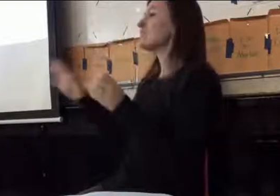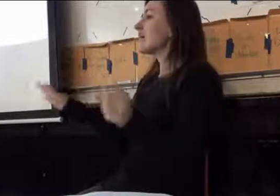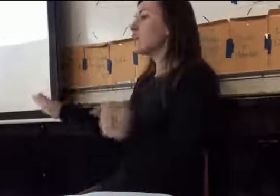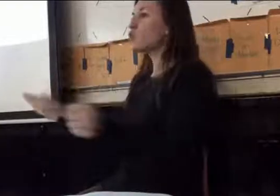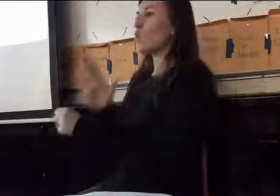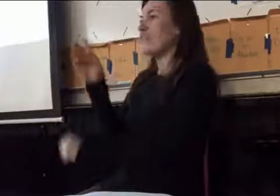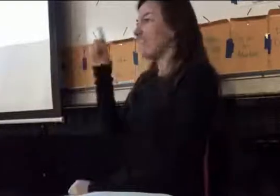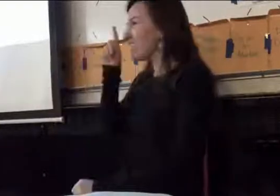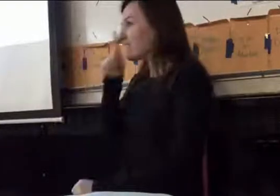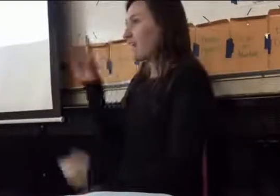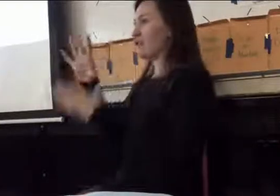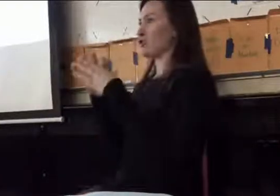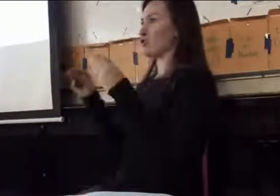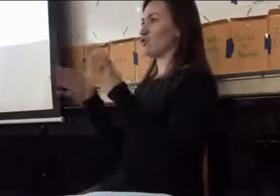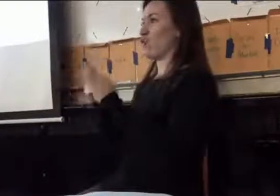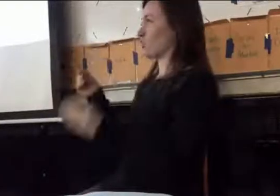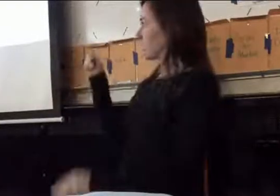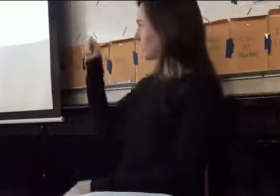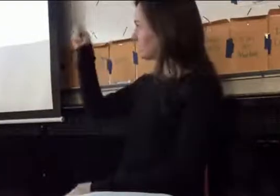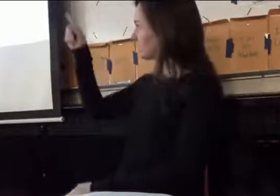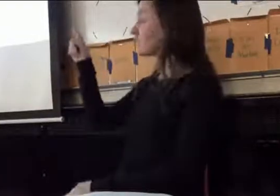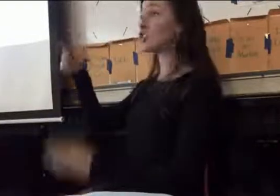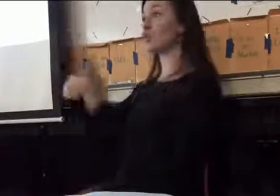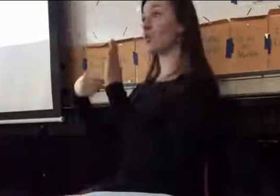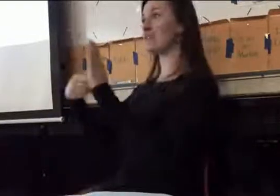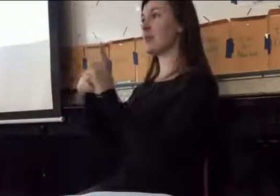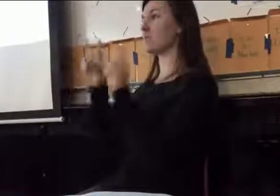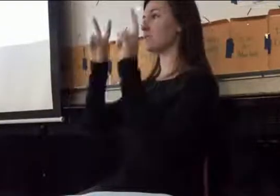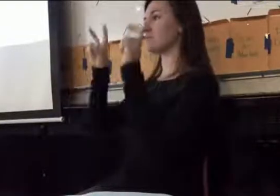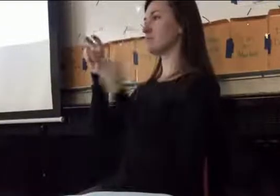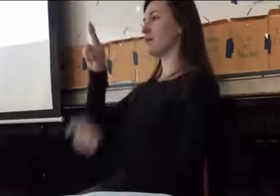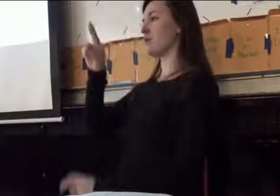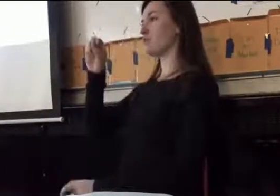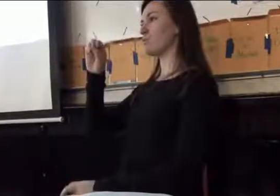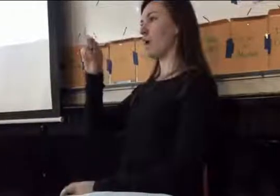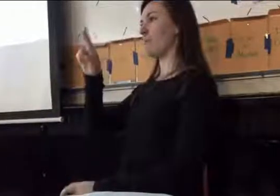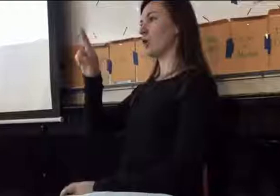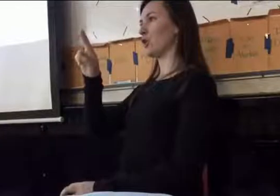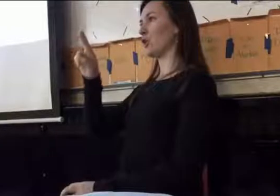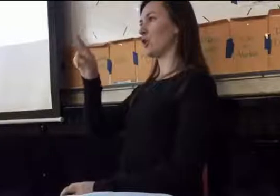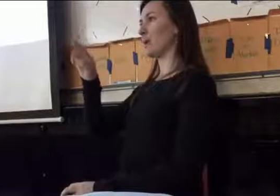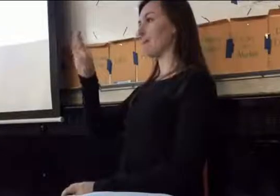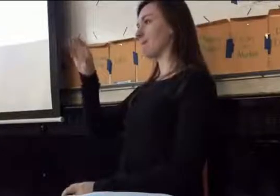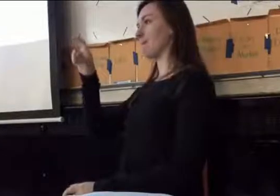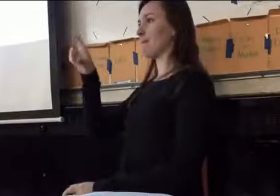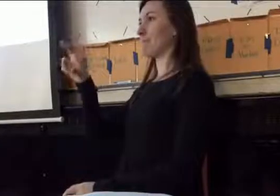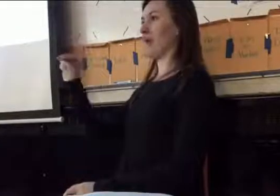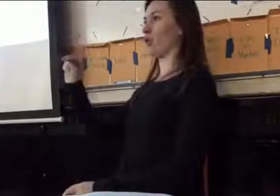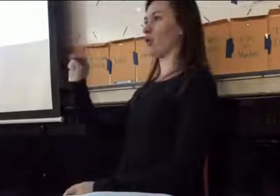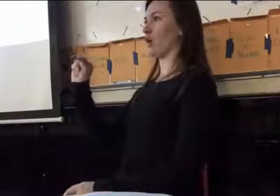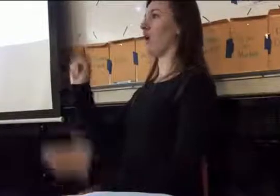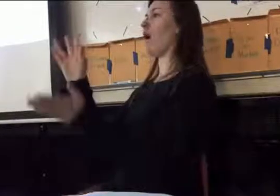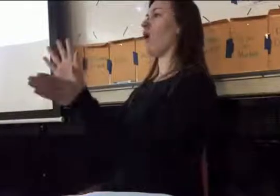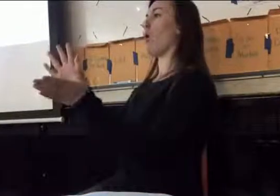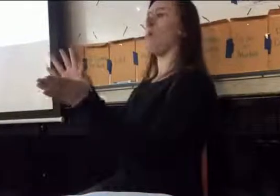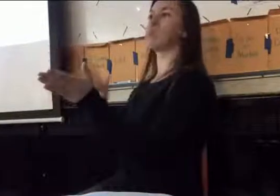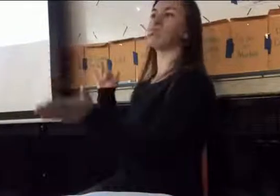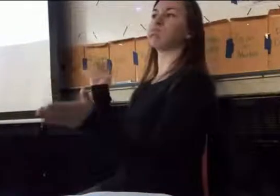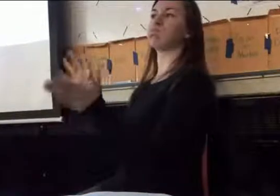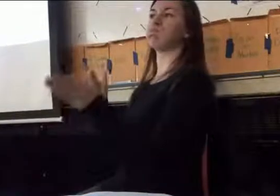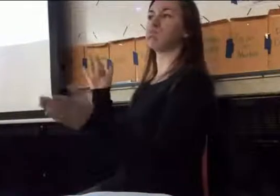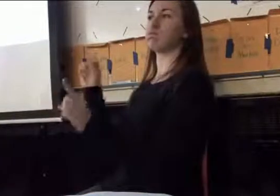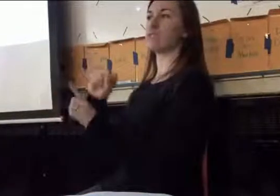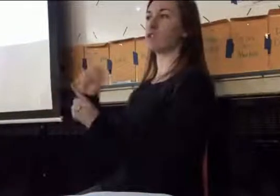story. So this would be an example of a robber baron. Okay? Now, on the other side, you have the captains